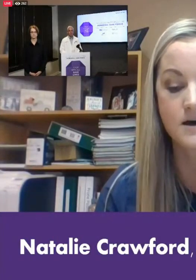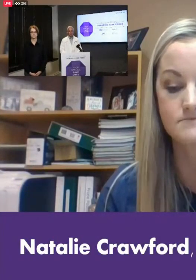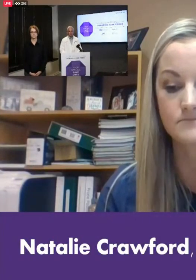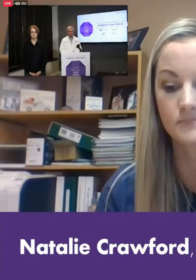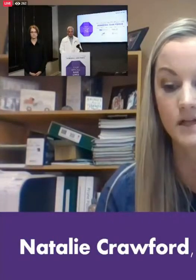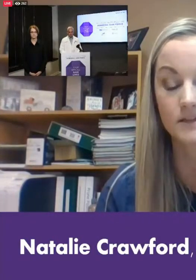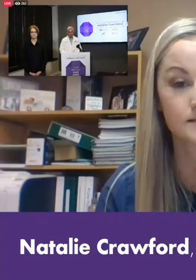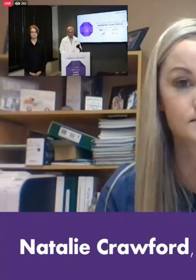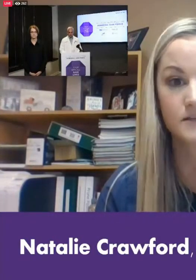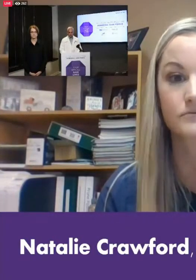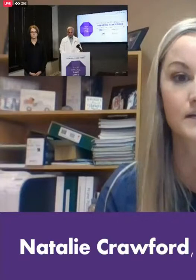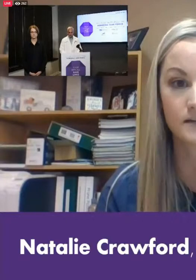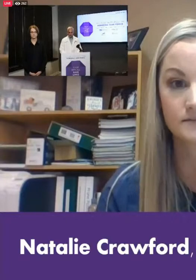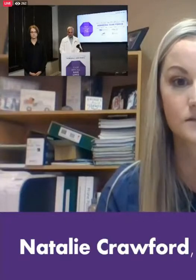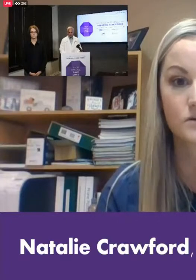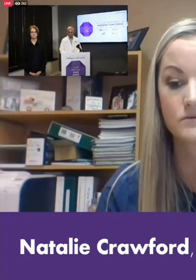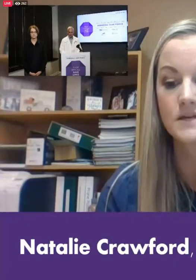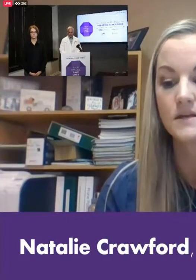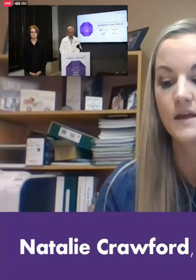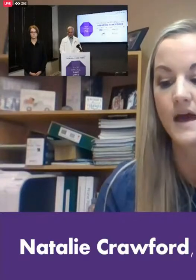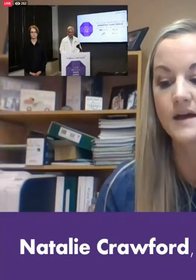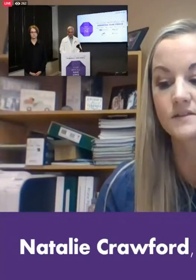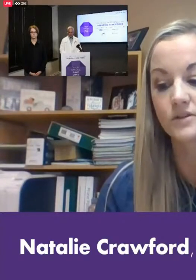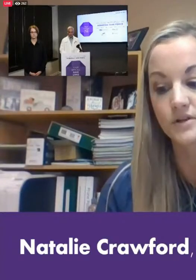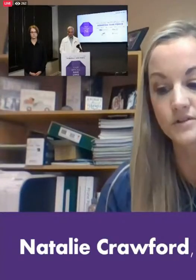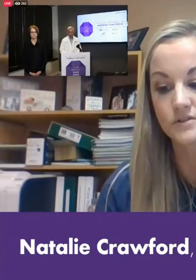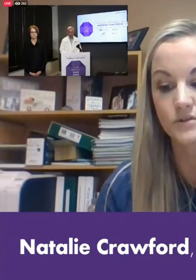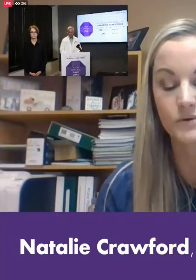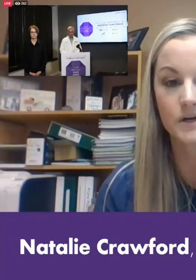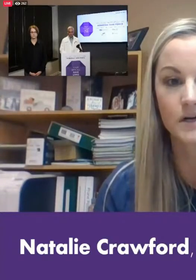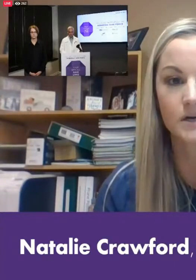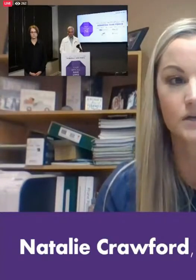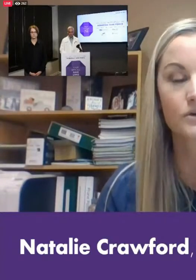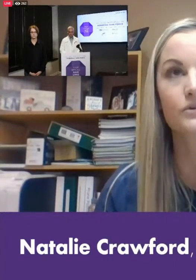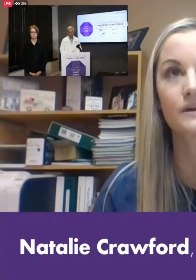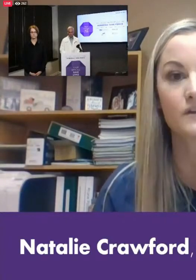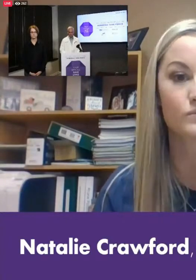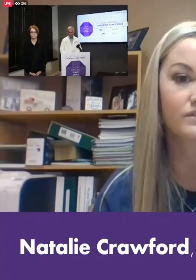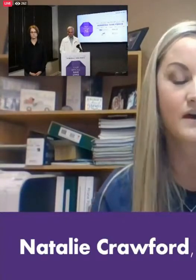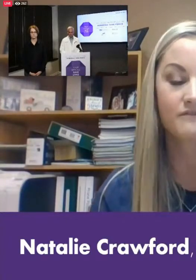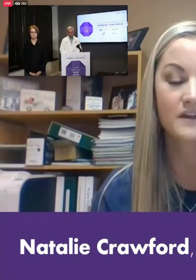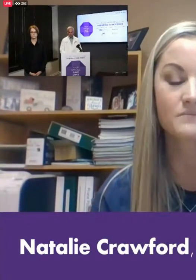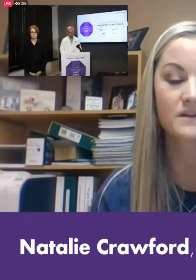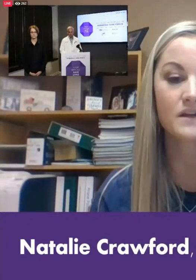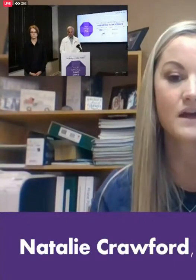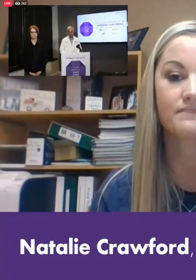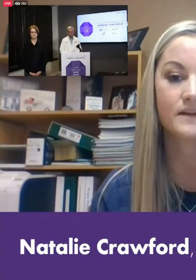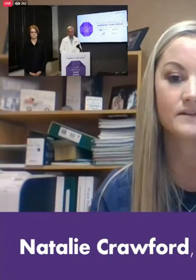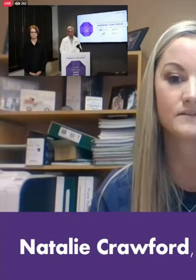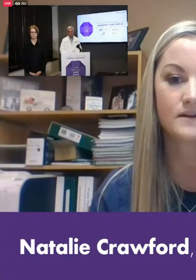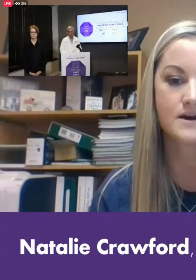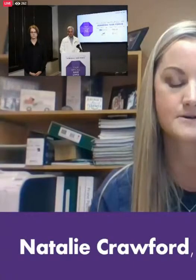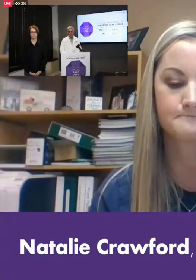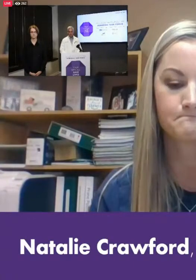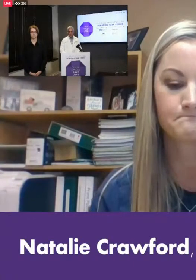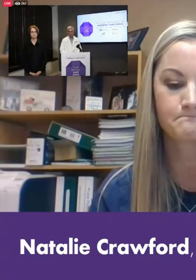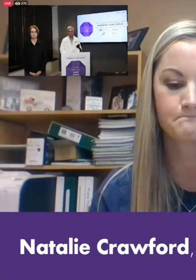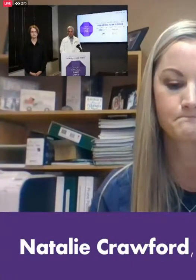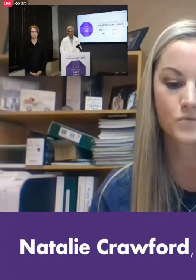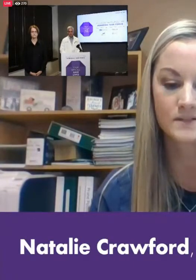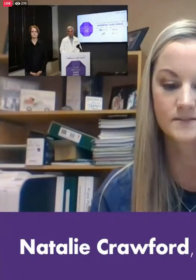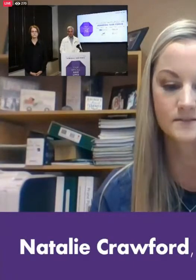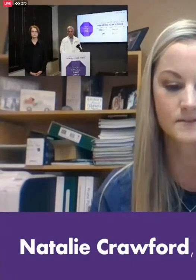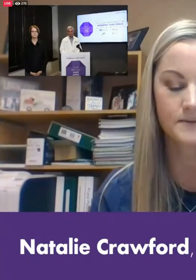now cleaned and ready. So as a nurse, you're grieving with that family, and